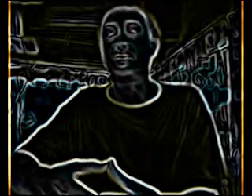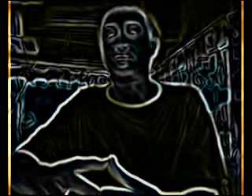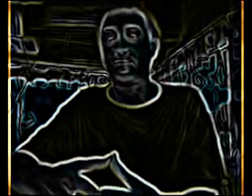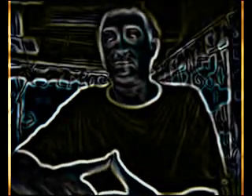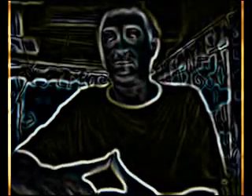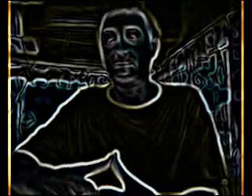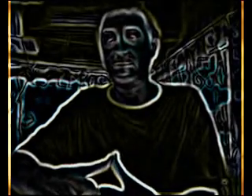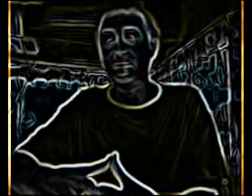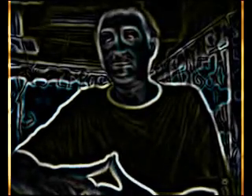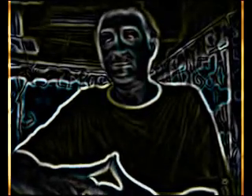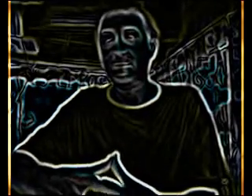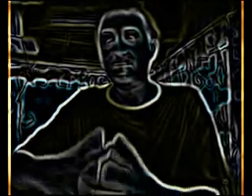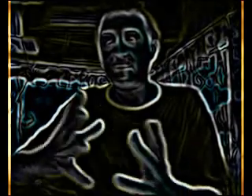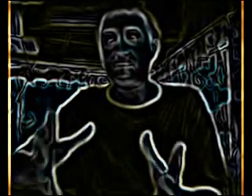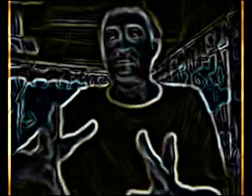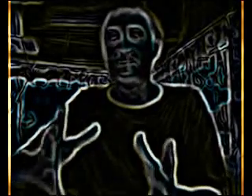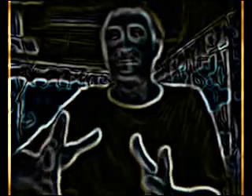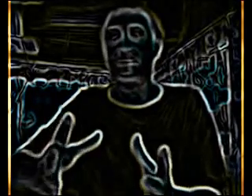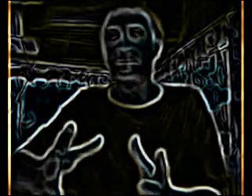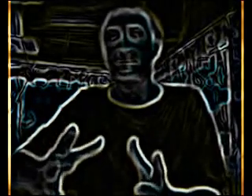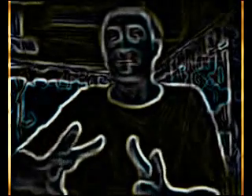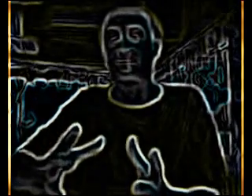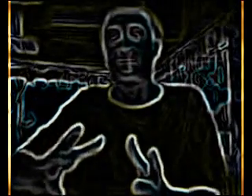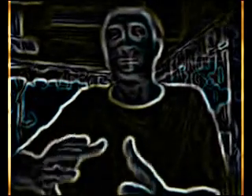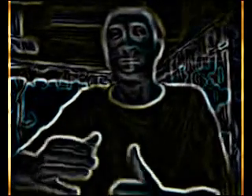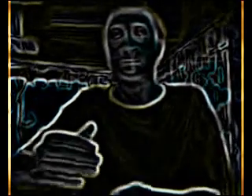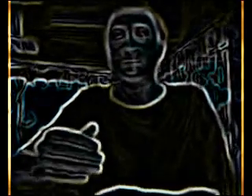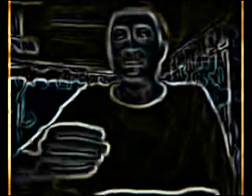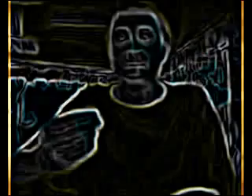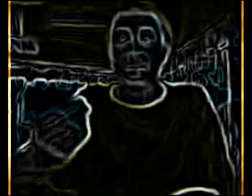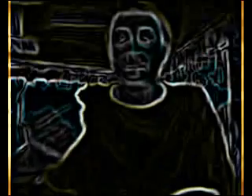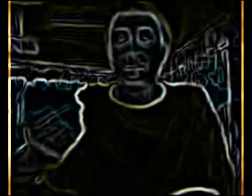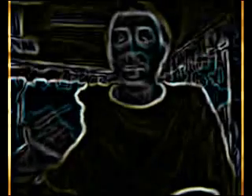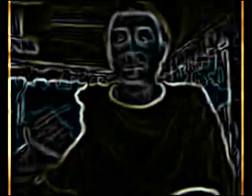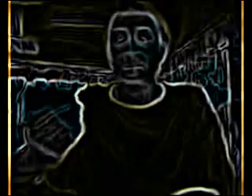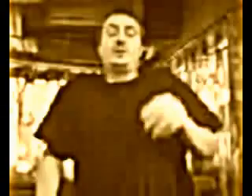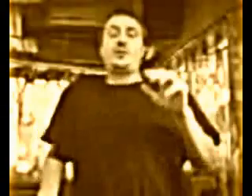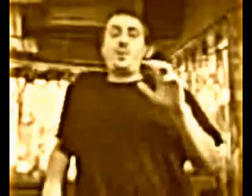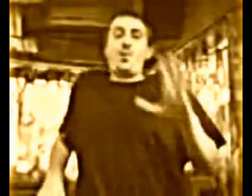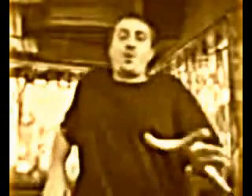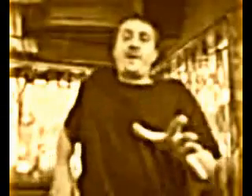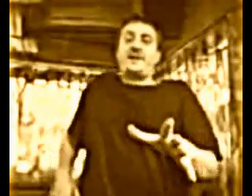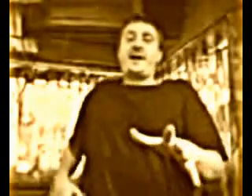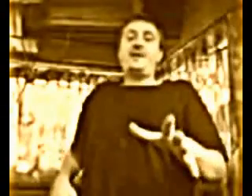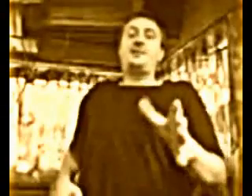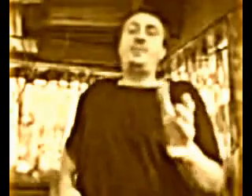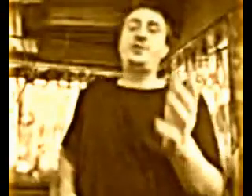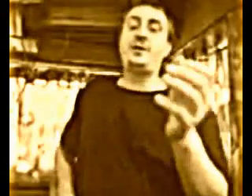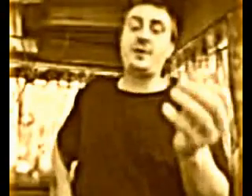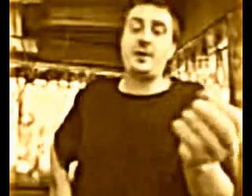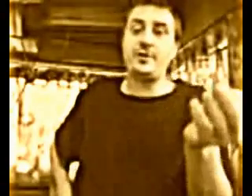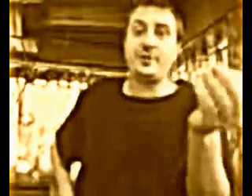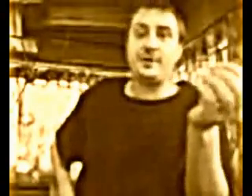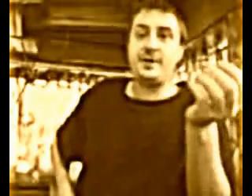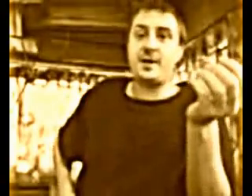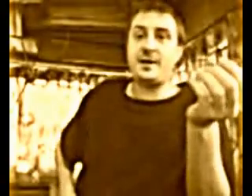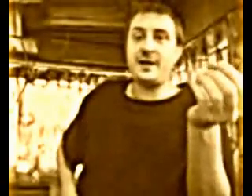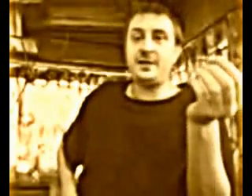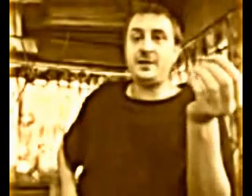slush fund. $500 million slush fund. And... more about the House budget. You had